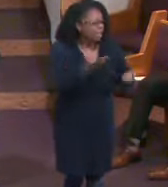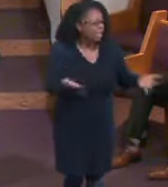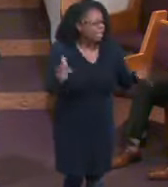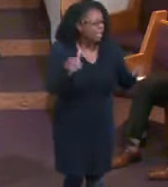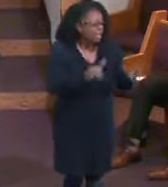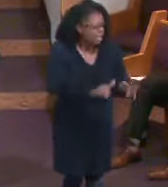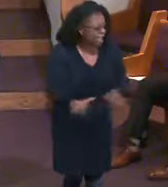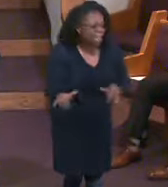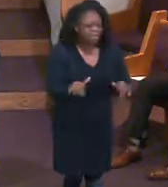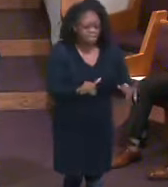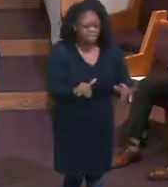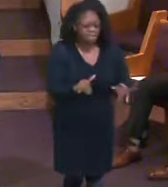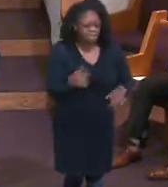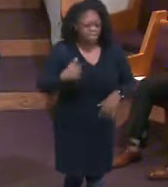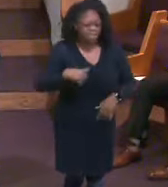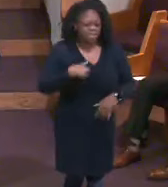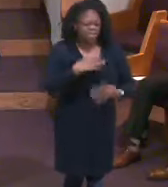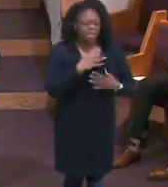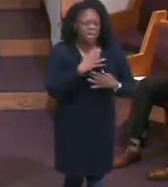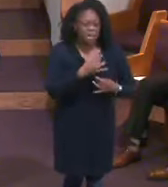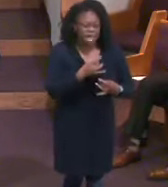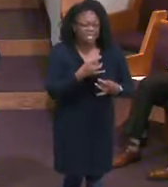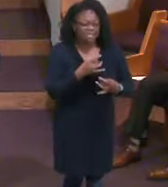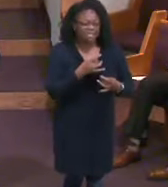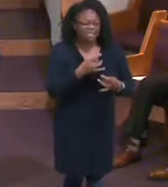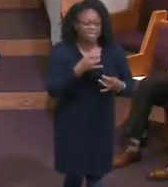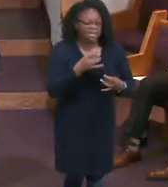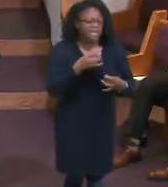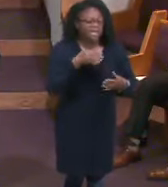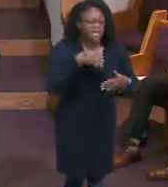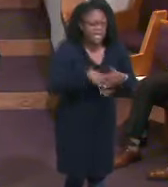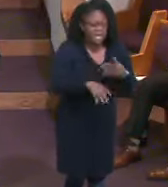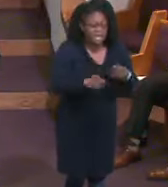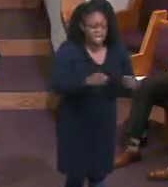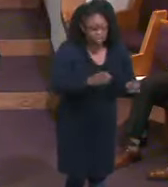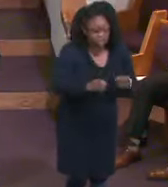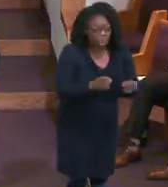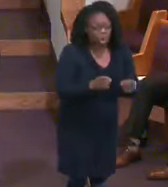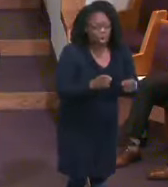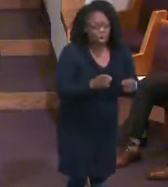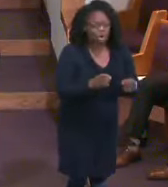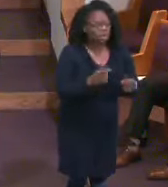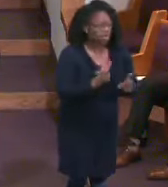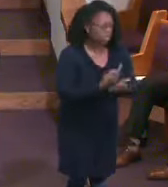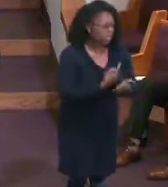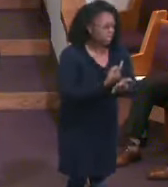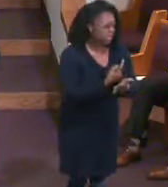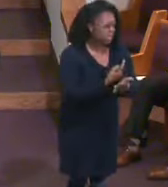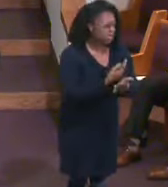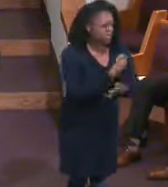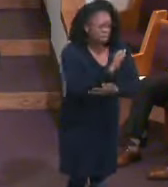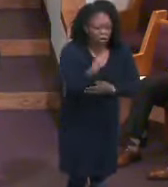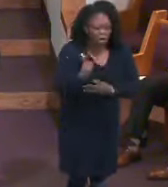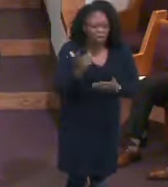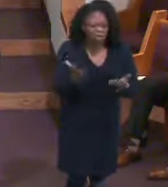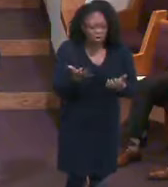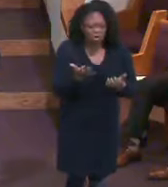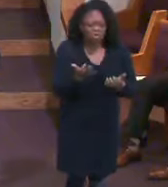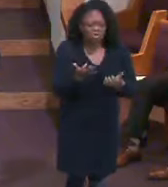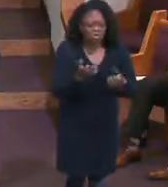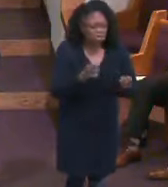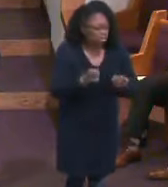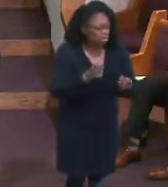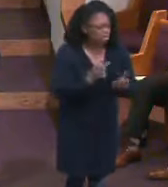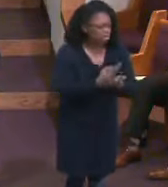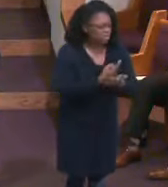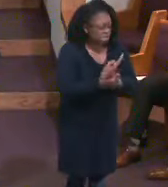and that's that we would like being in control of at least some kind. Before you turn me off, hear me good.